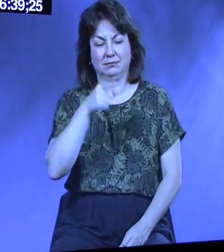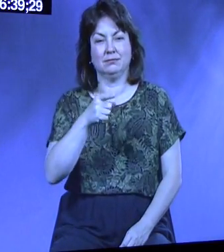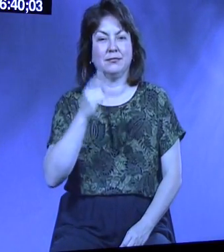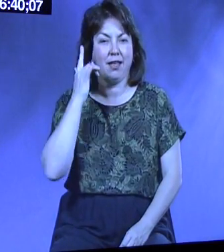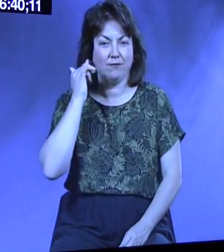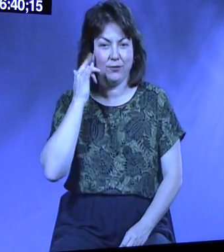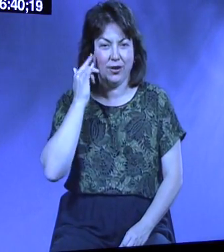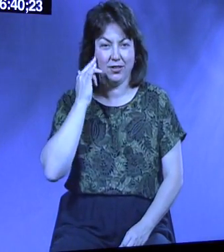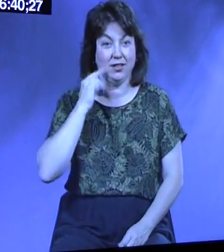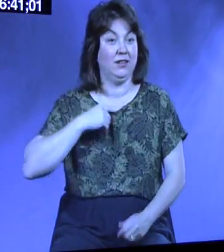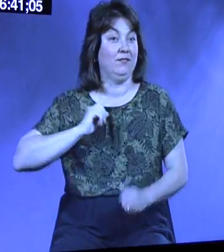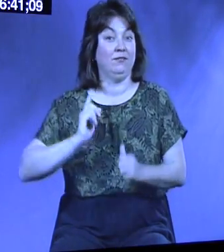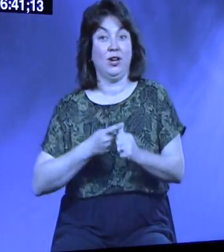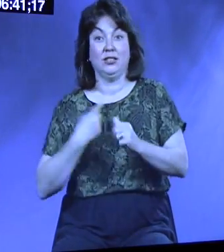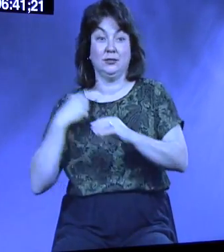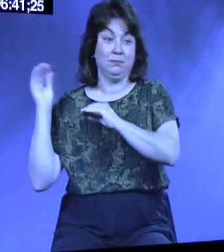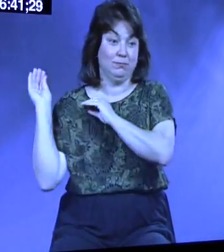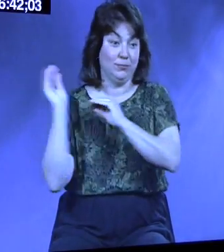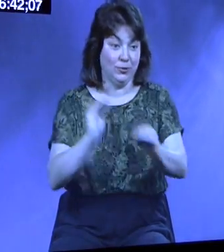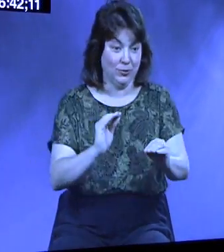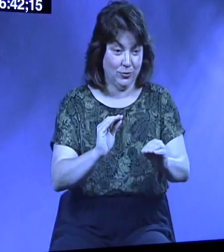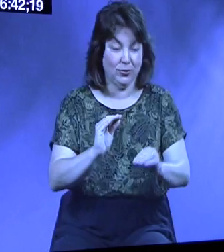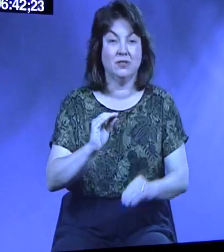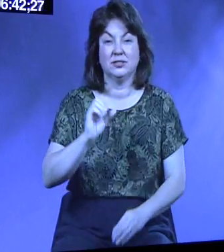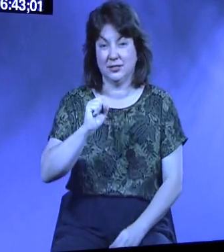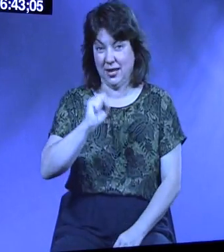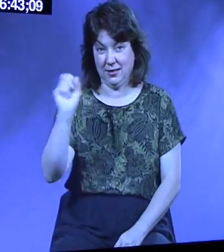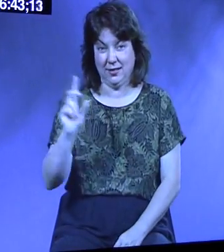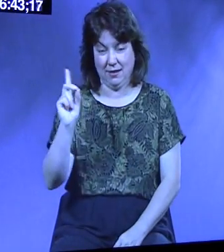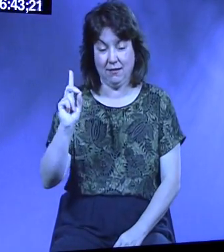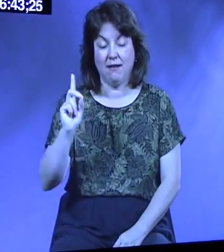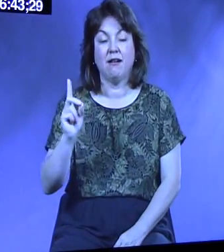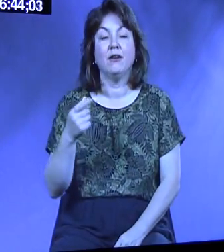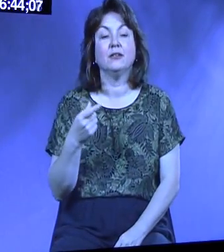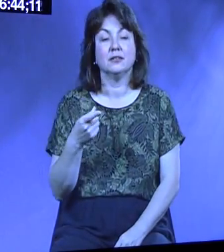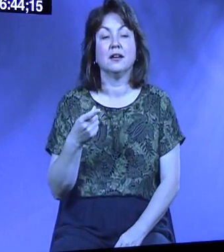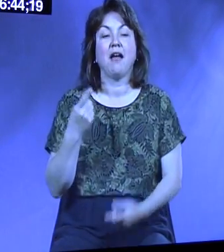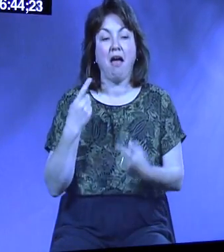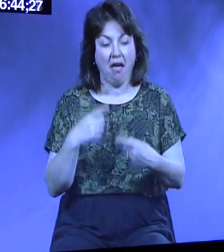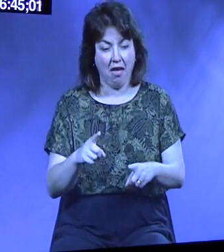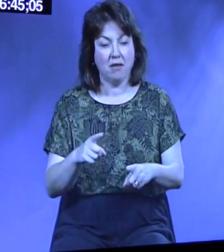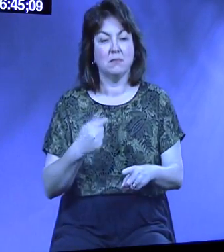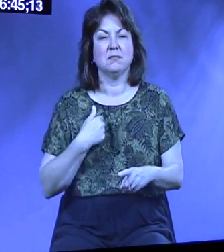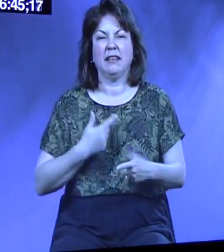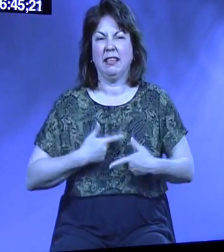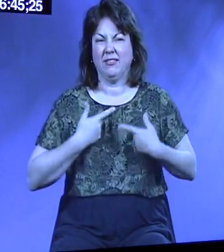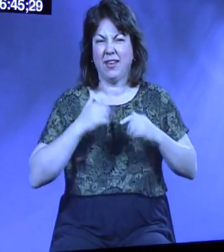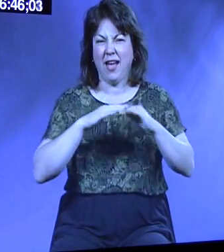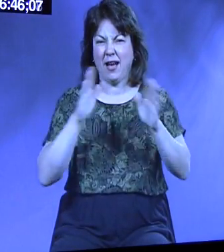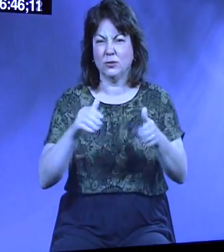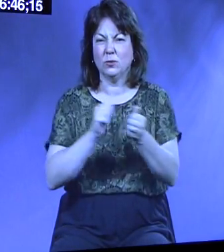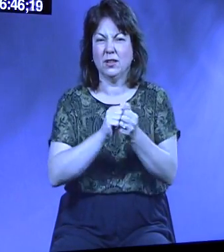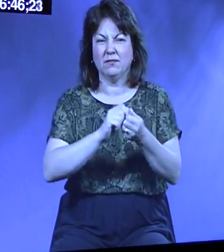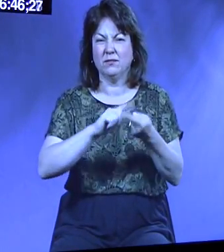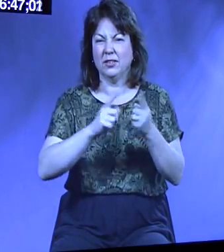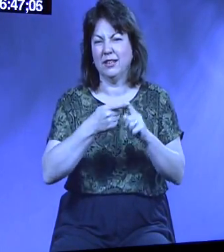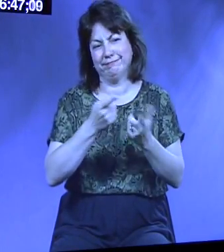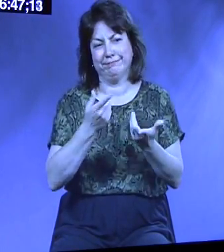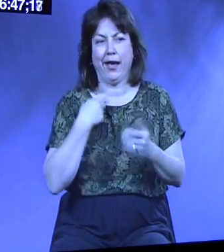I'm going to tell you a story about one of my experiences in California. When I first moved to San Diego, I lived in a house